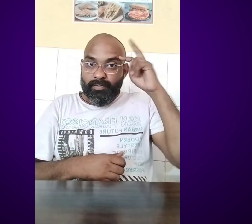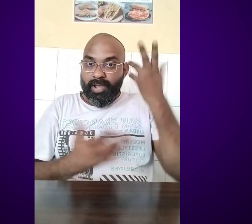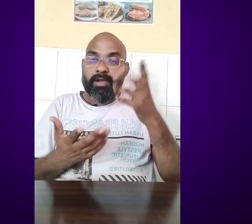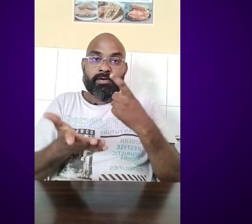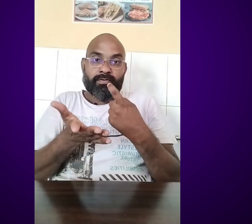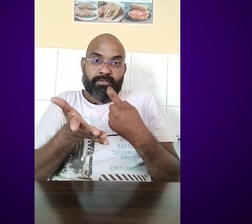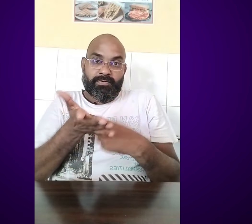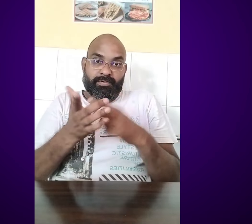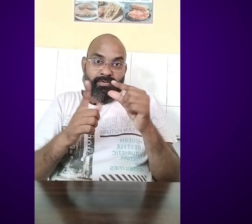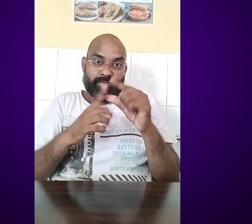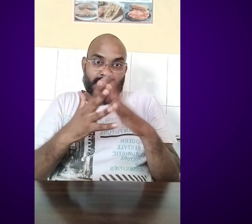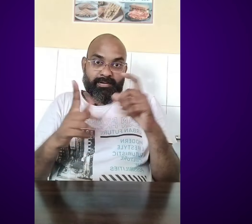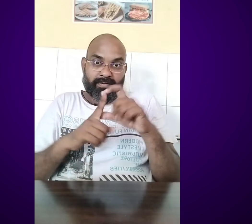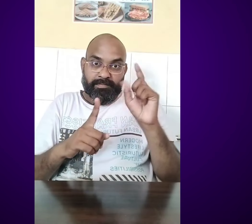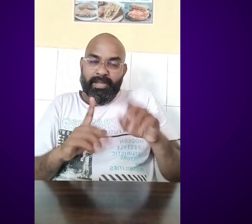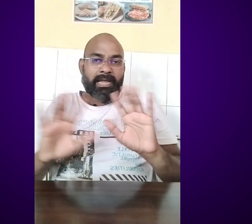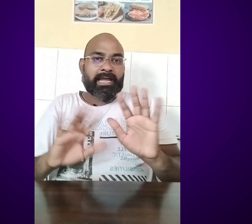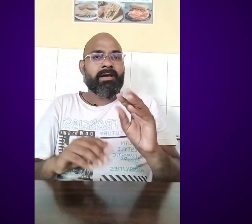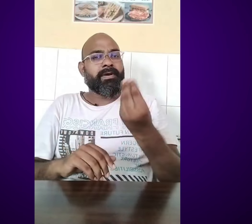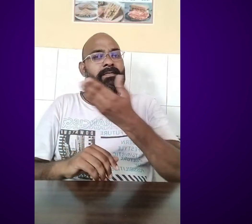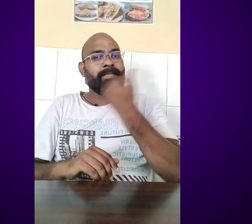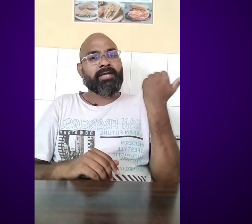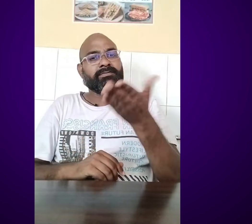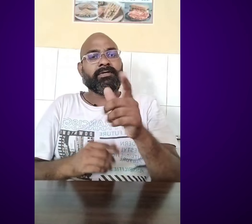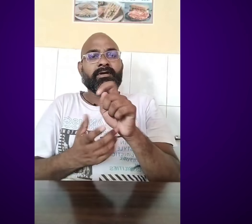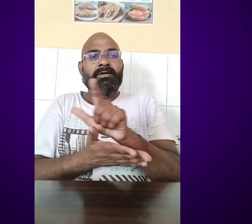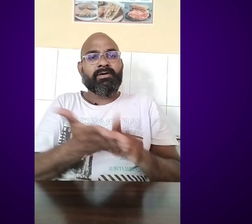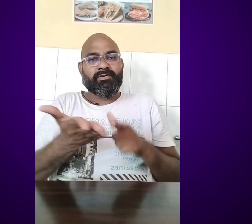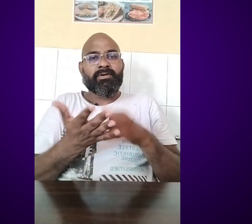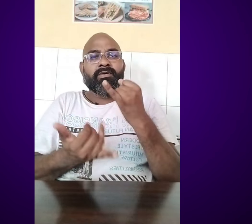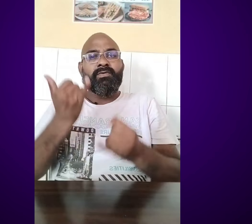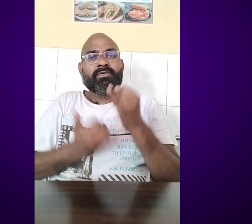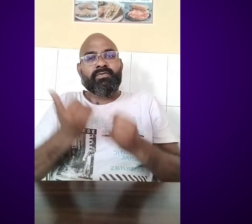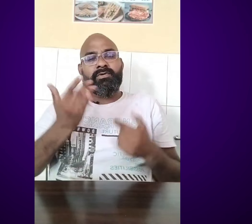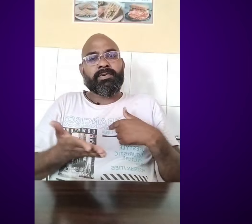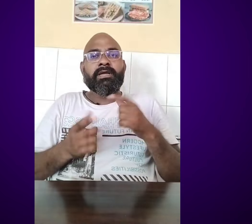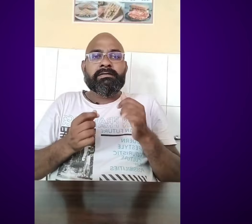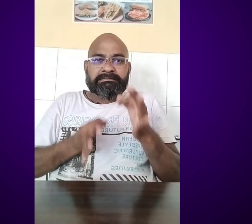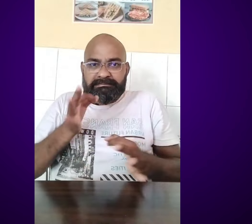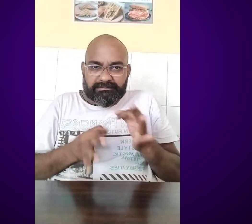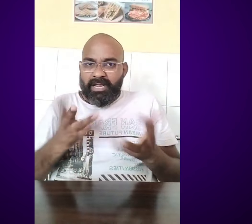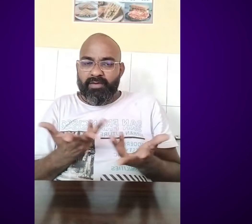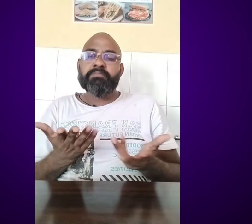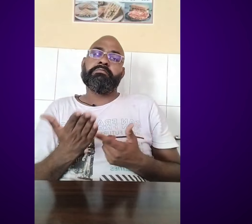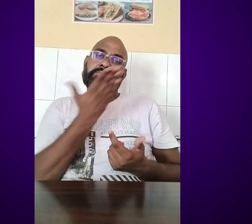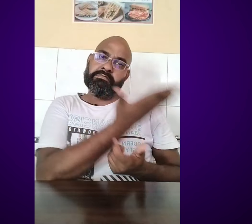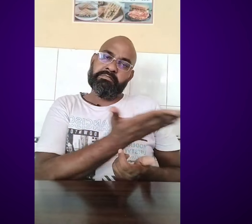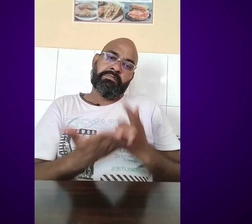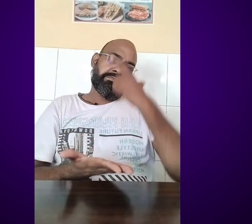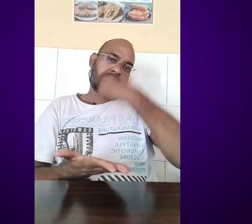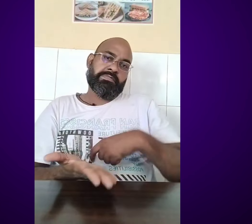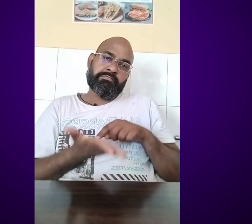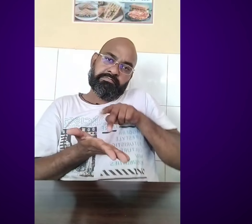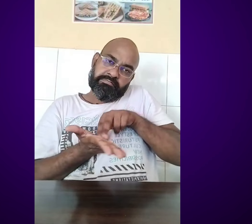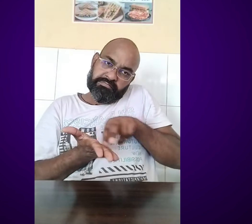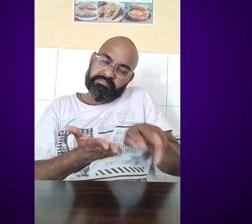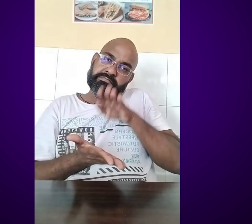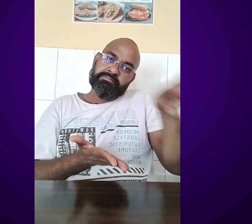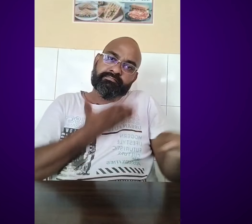vary based on the nature and extent of the disability and local government regulations. Real stories of support.